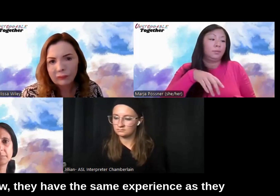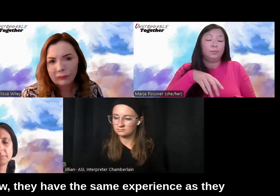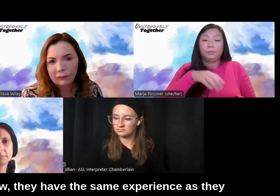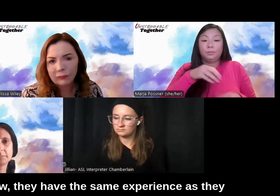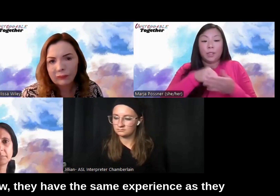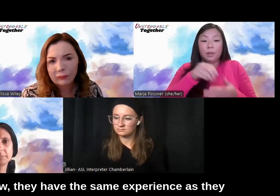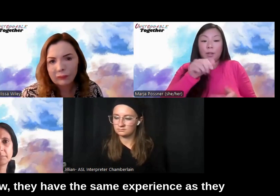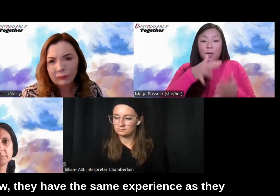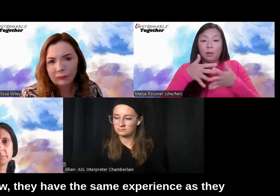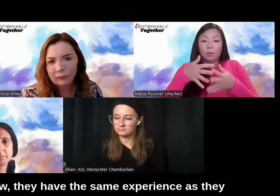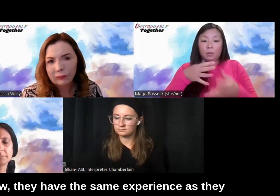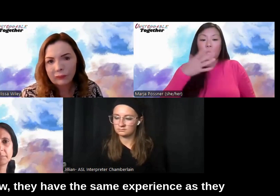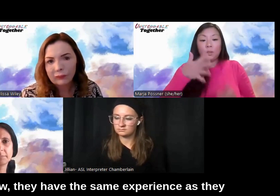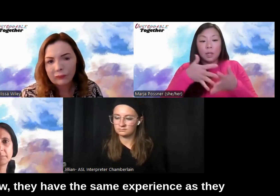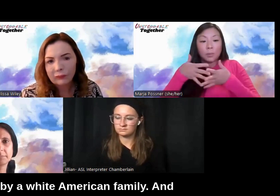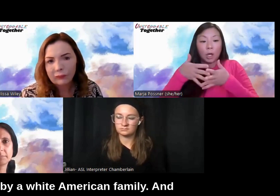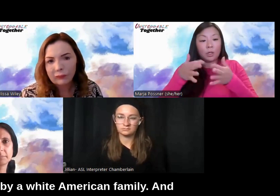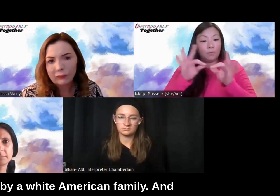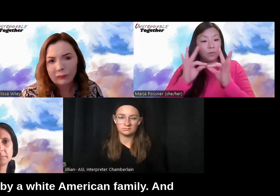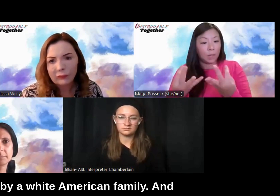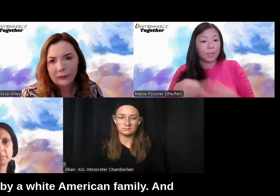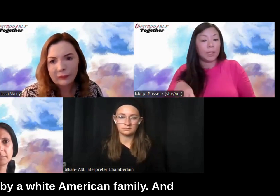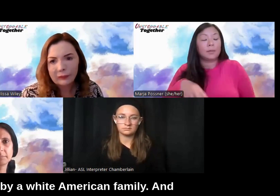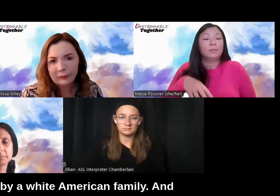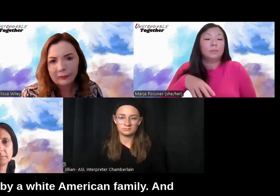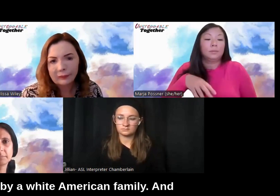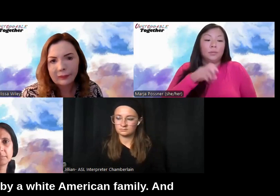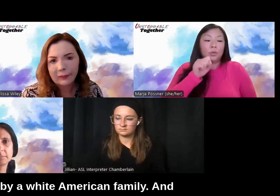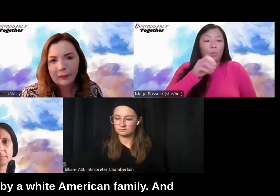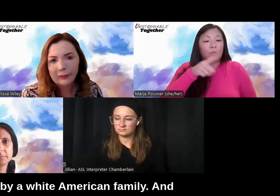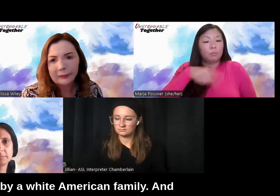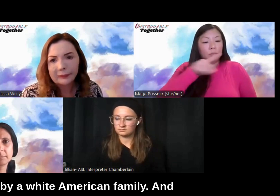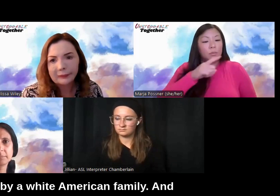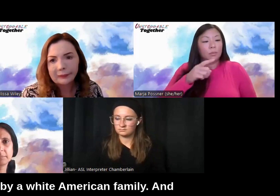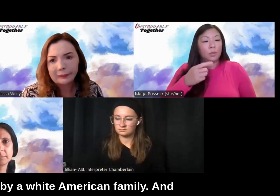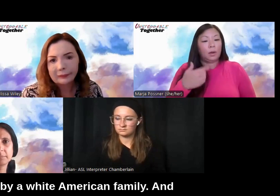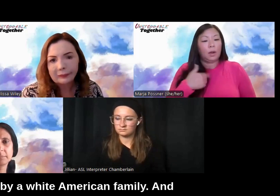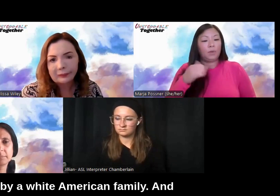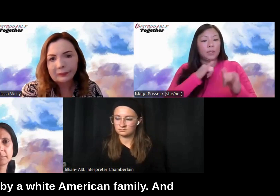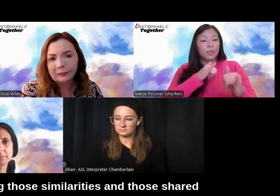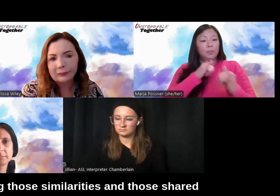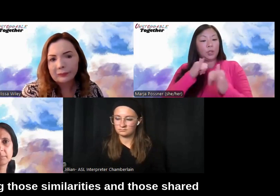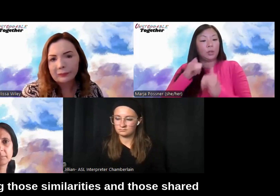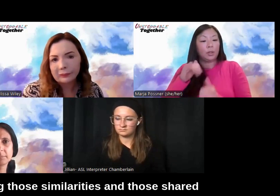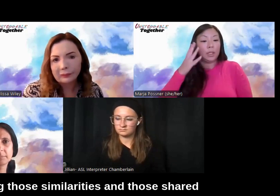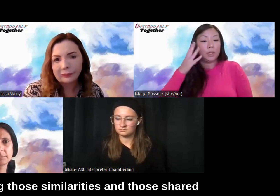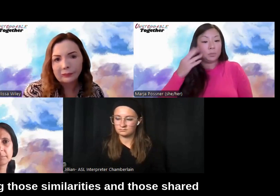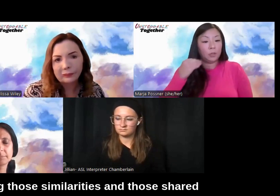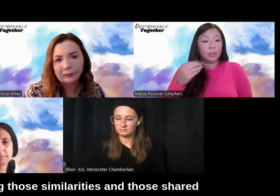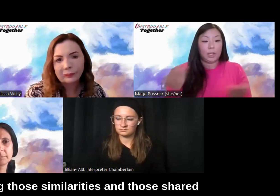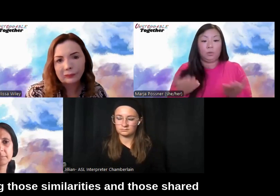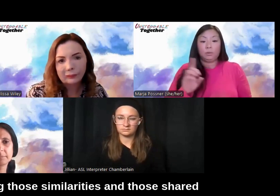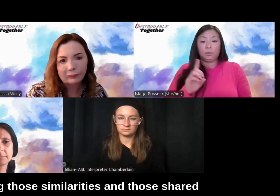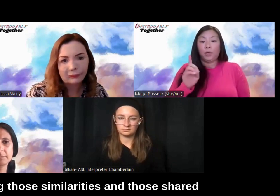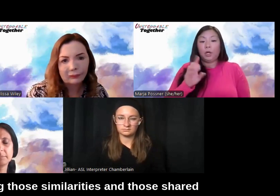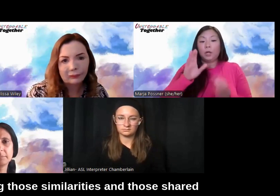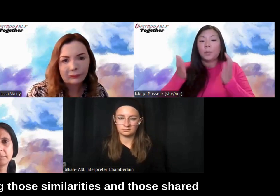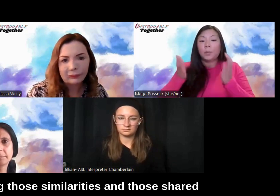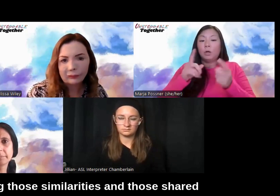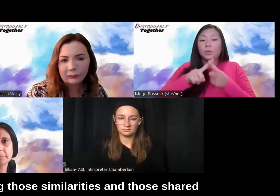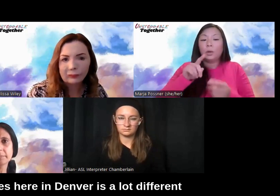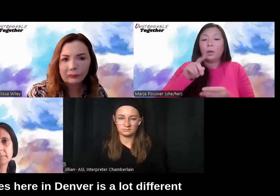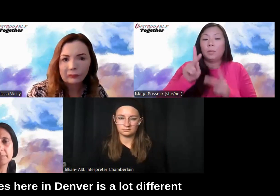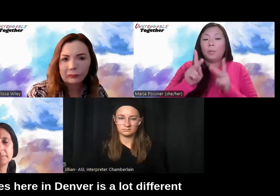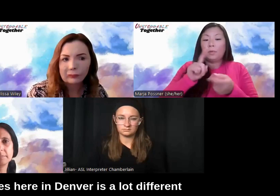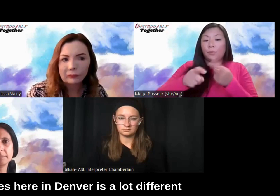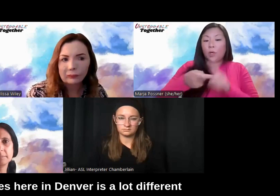grew up, they have the same experience as they were adopted by a white American family. And so just having those similarities